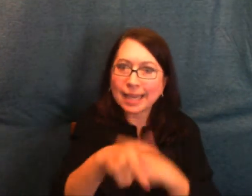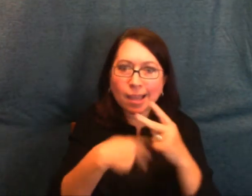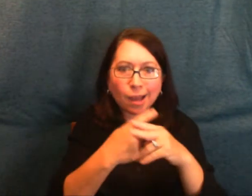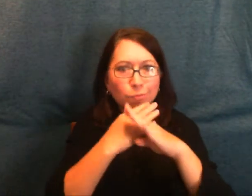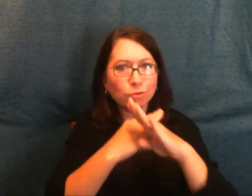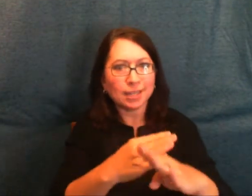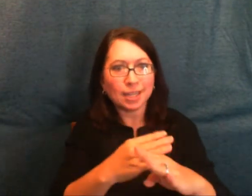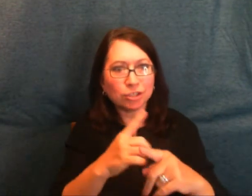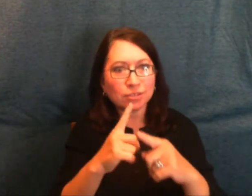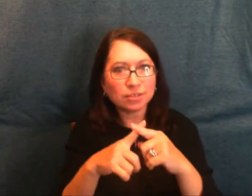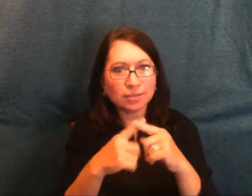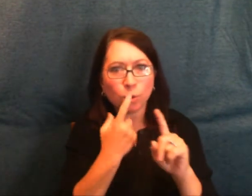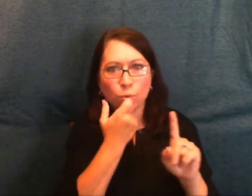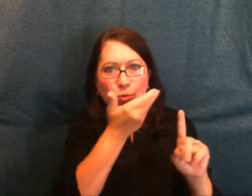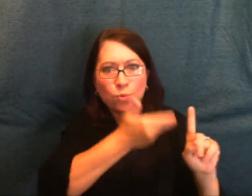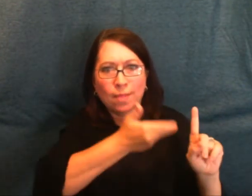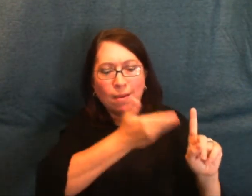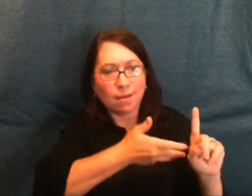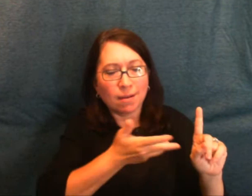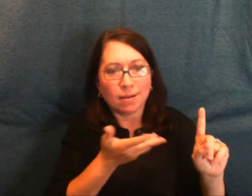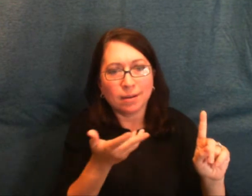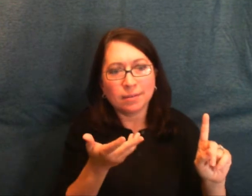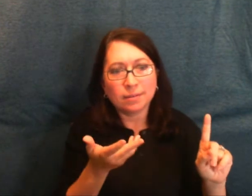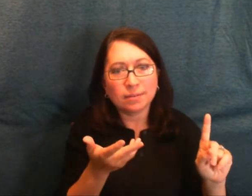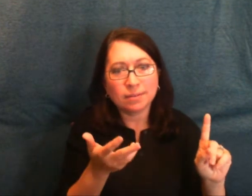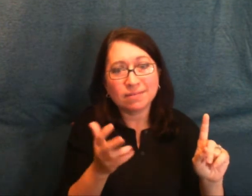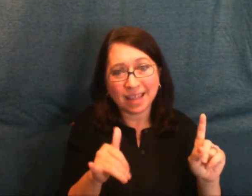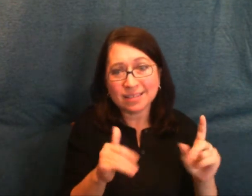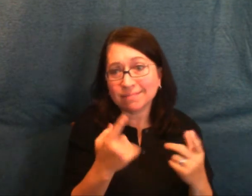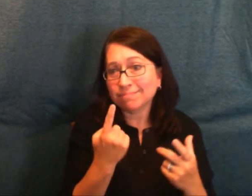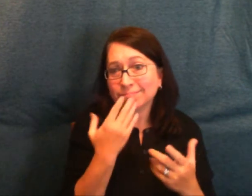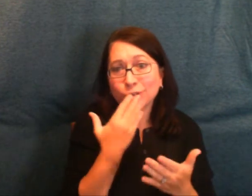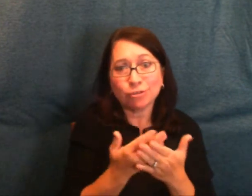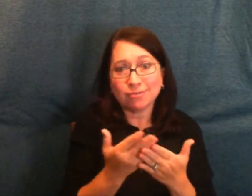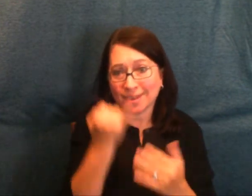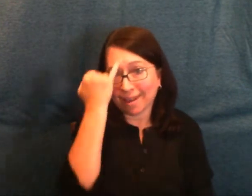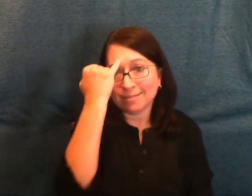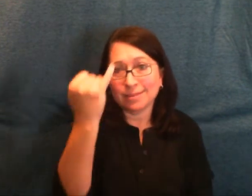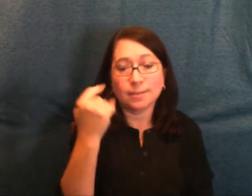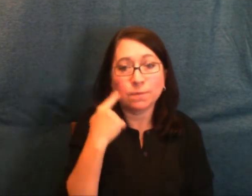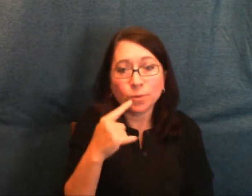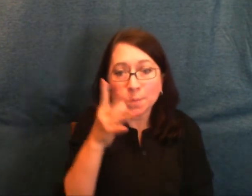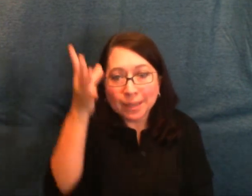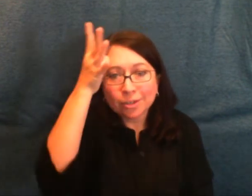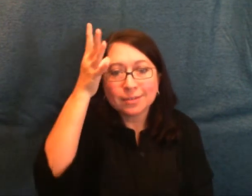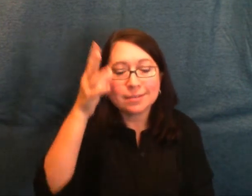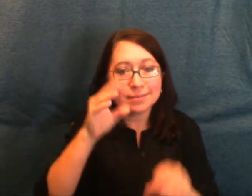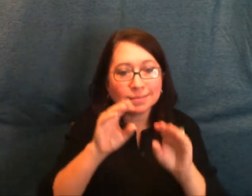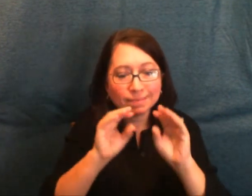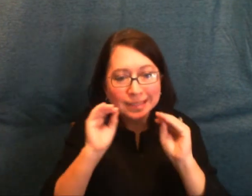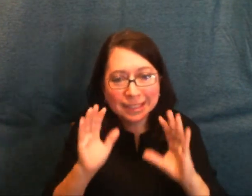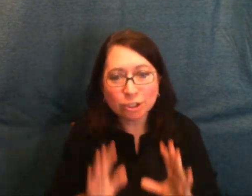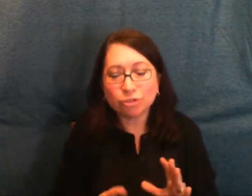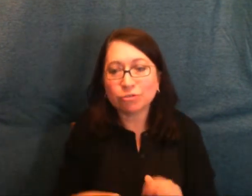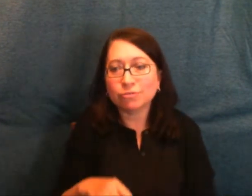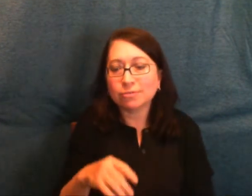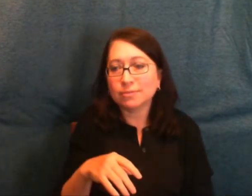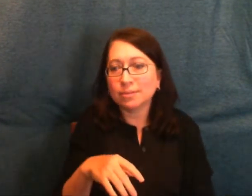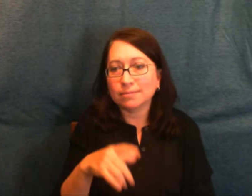them from encountering things like this is a step in the right direction as parents and as teachers and as grandparents and all that